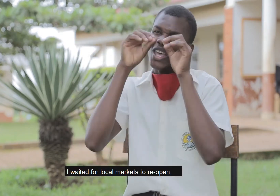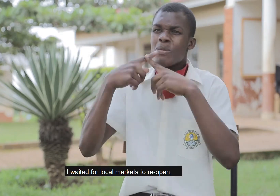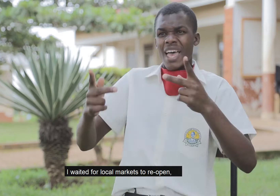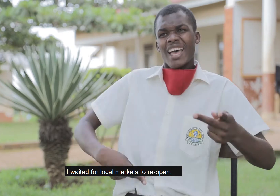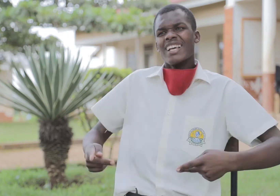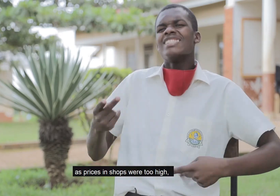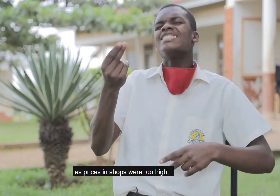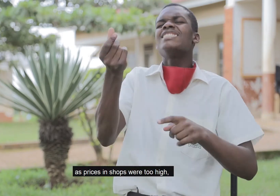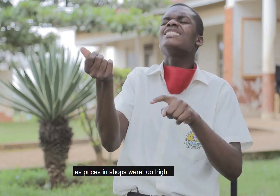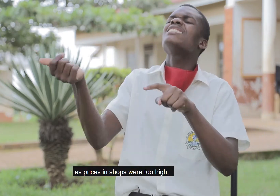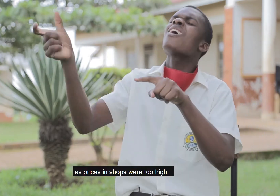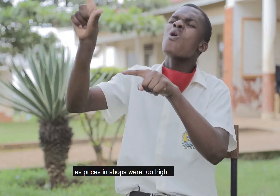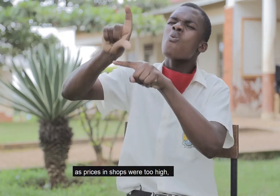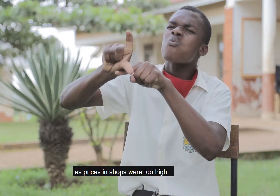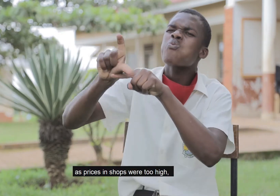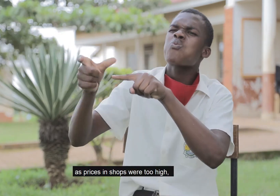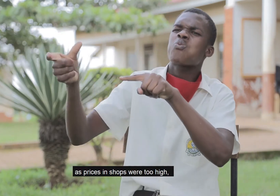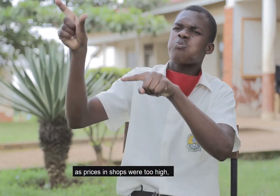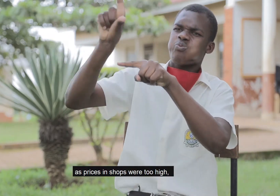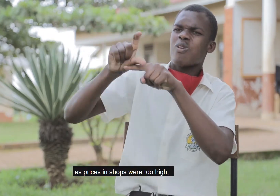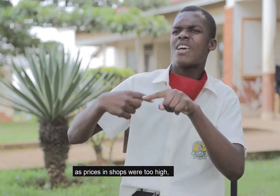reopen as prices in shops were too high.